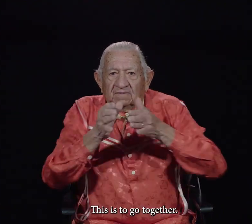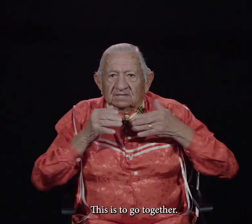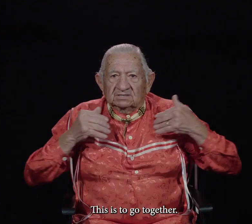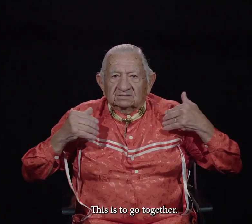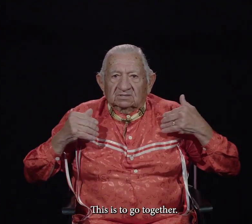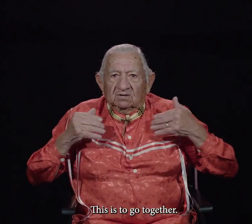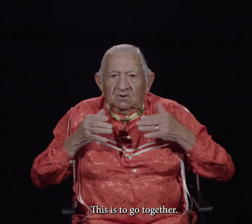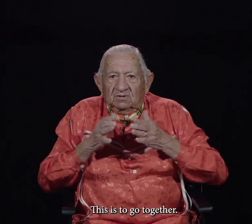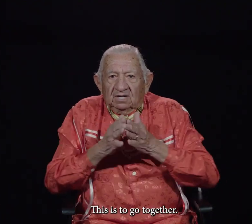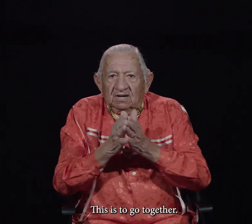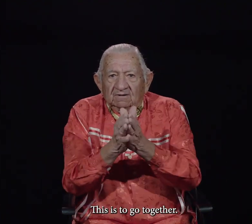This is to go together.